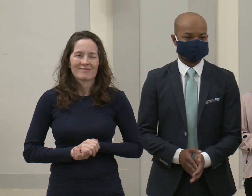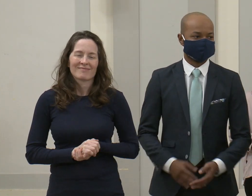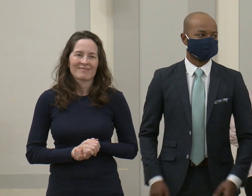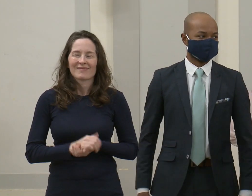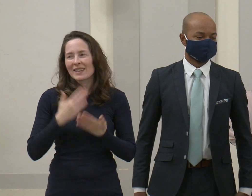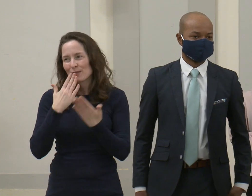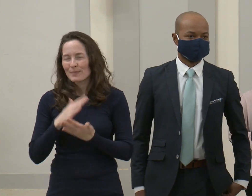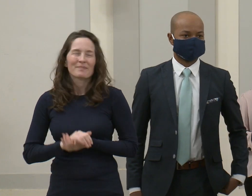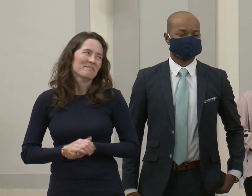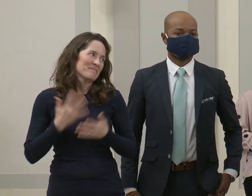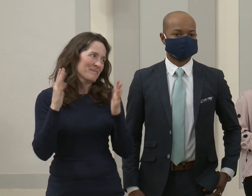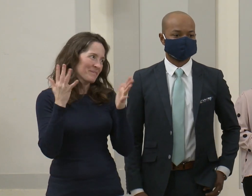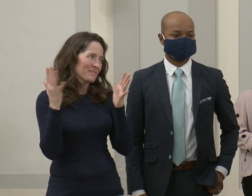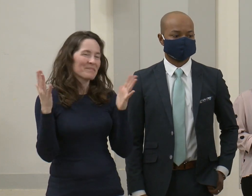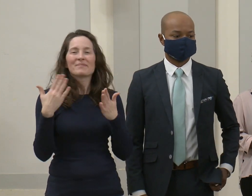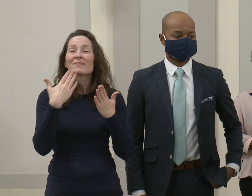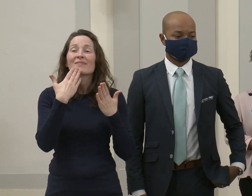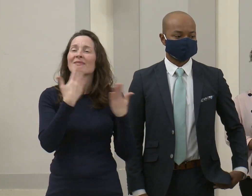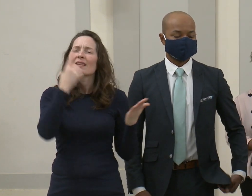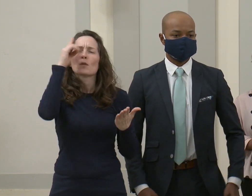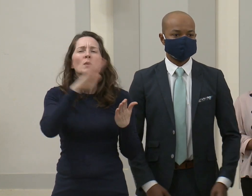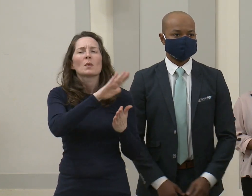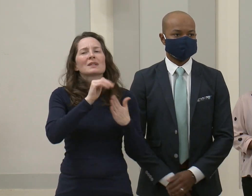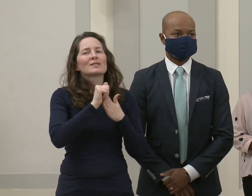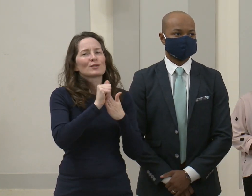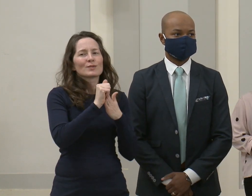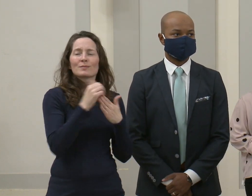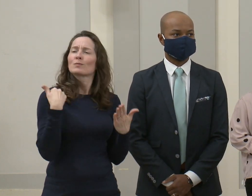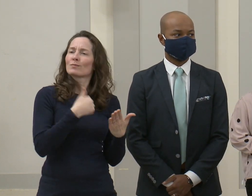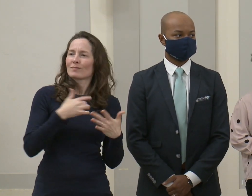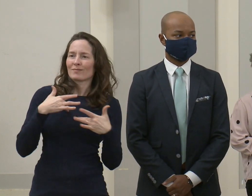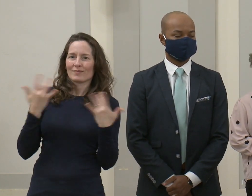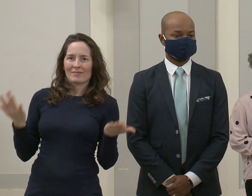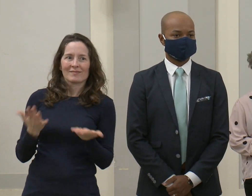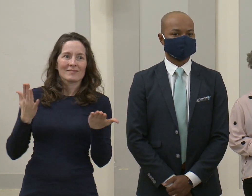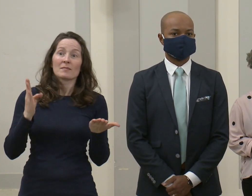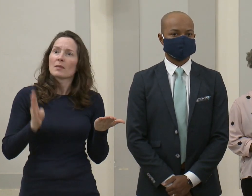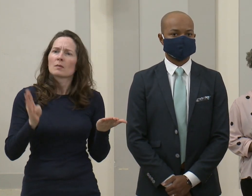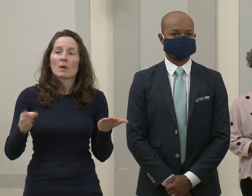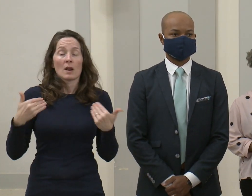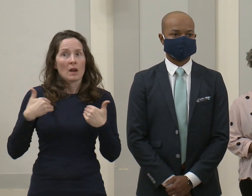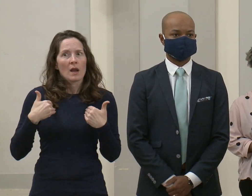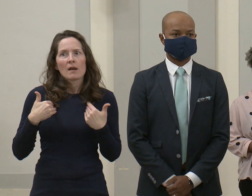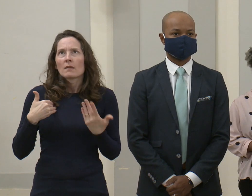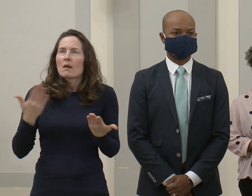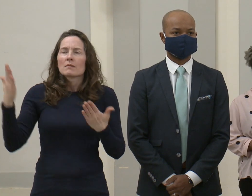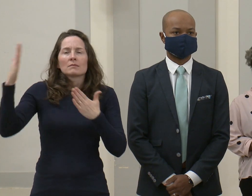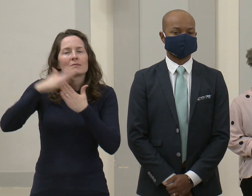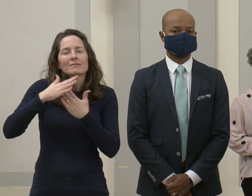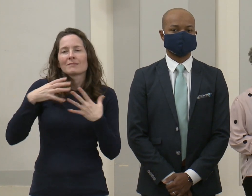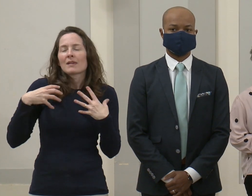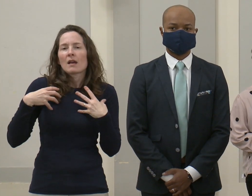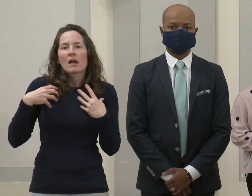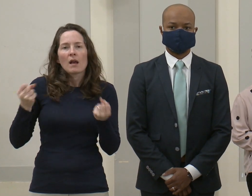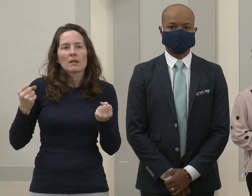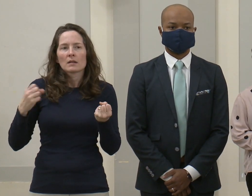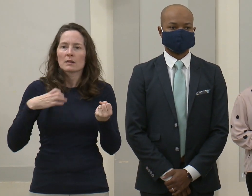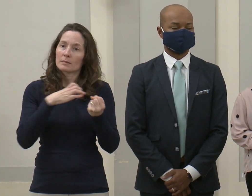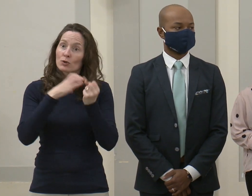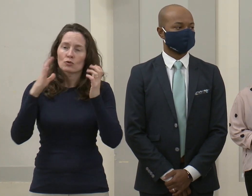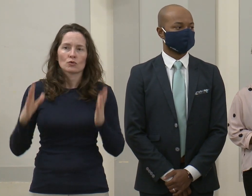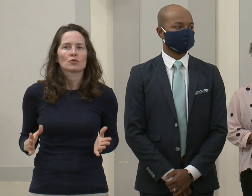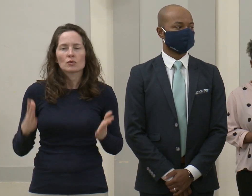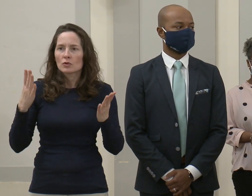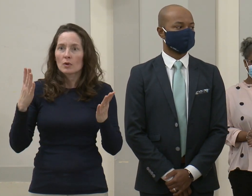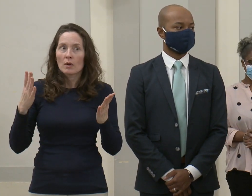Thank you, Mr. Mayor, for your leadership. And we are thrilled in Baltimore to have one of the very best health commissioners, not only in the state but in the nation, who has